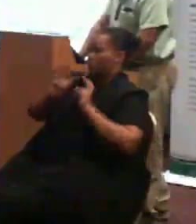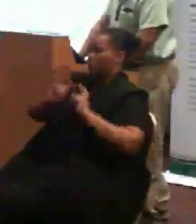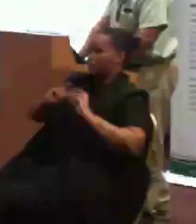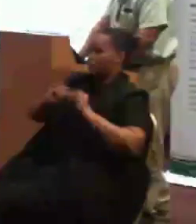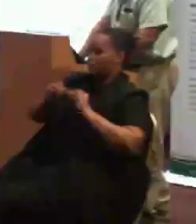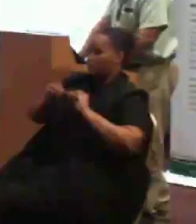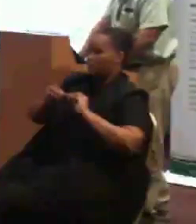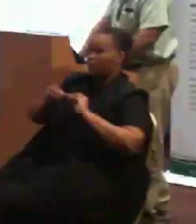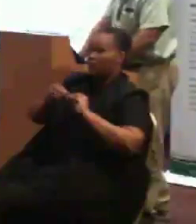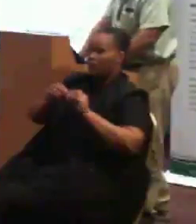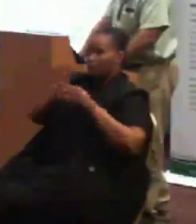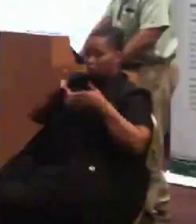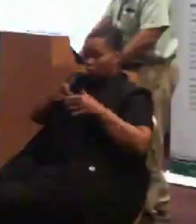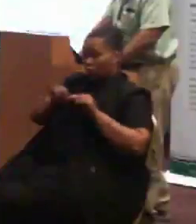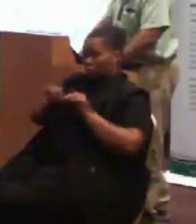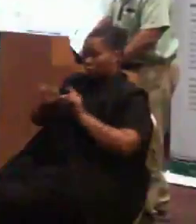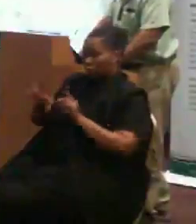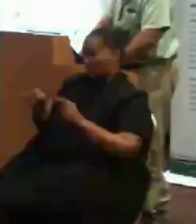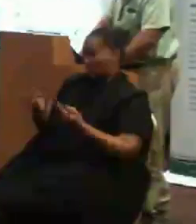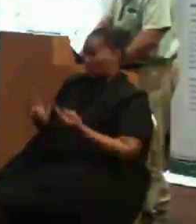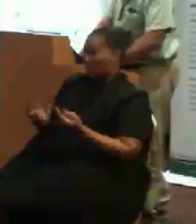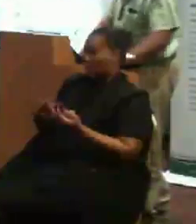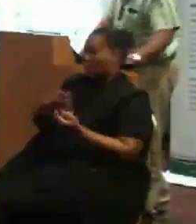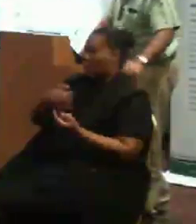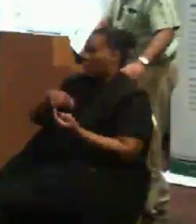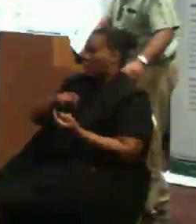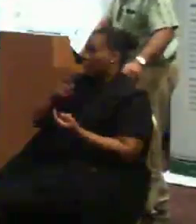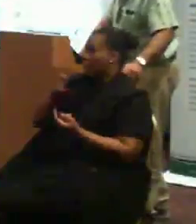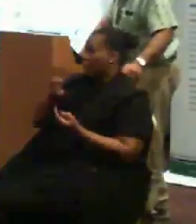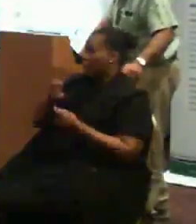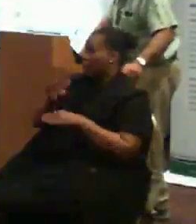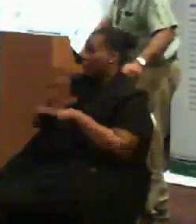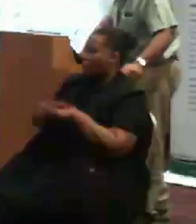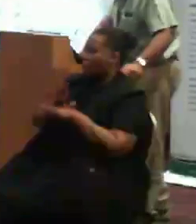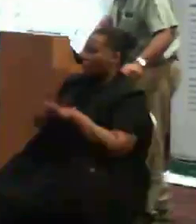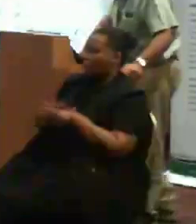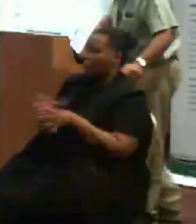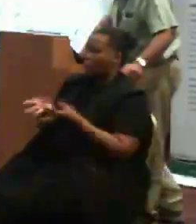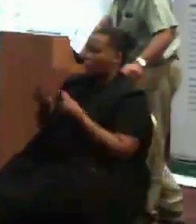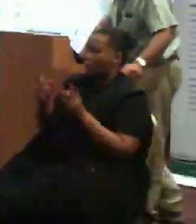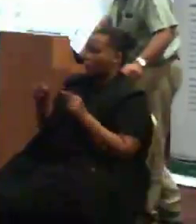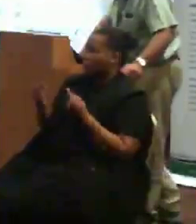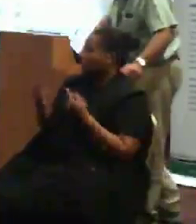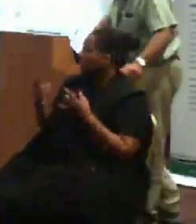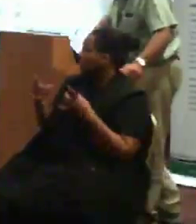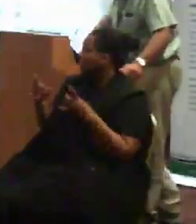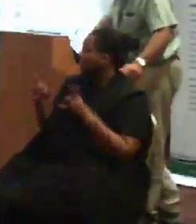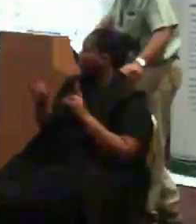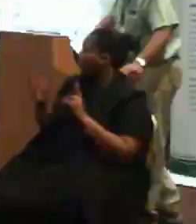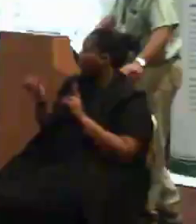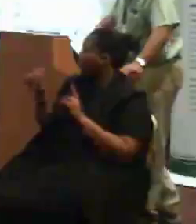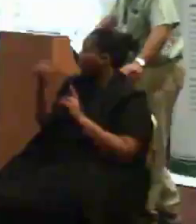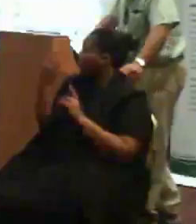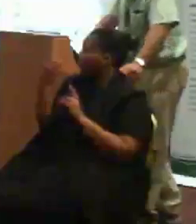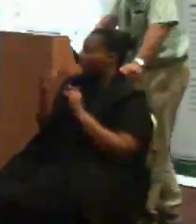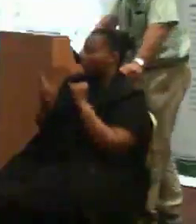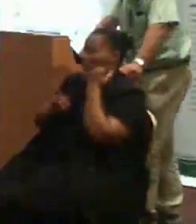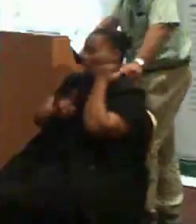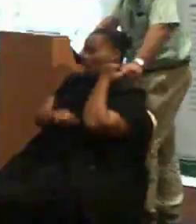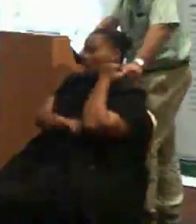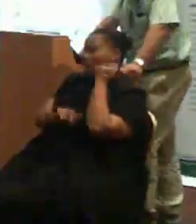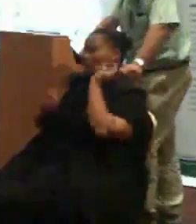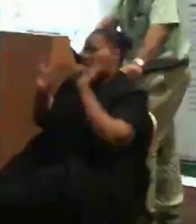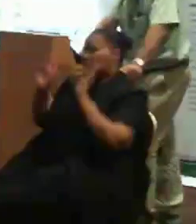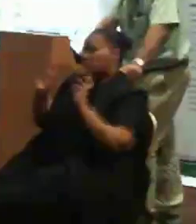So we can't deal with further tariff increases. But my concern is, Chairman, and that is the last slide, that